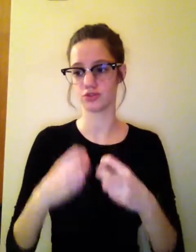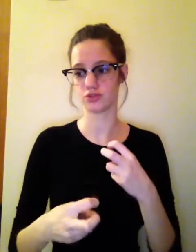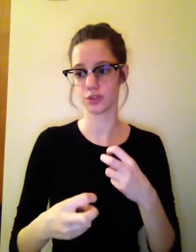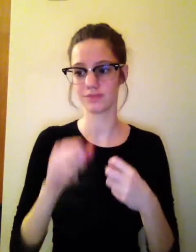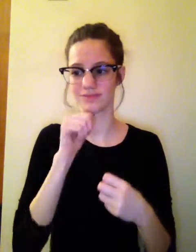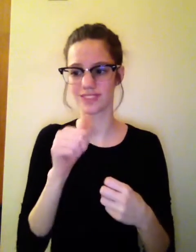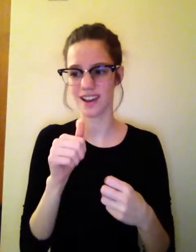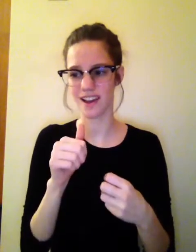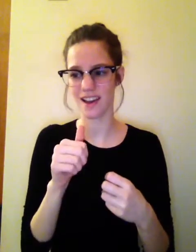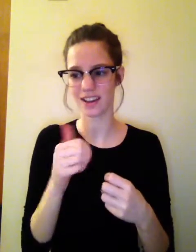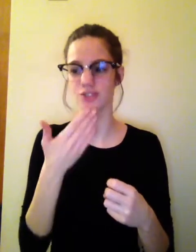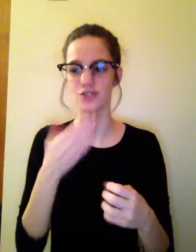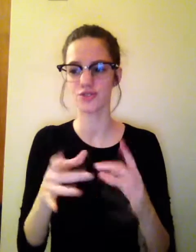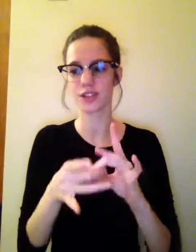siblings, it may raise your chances of addiction.